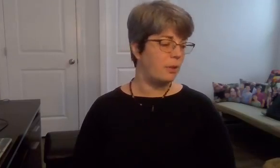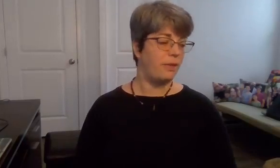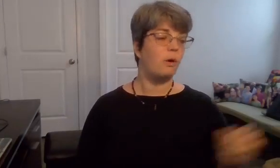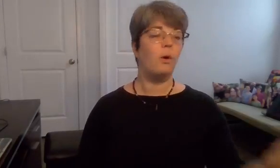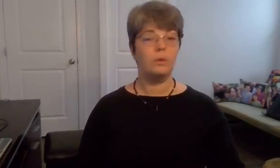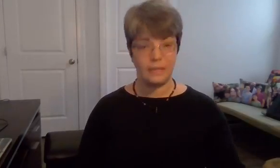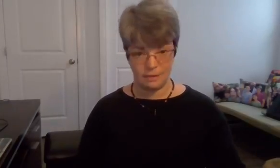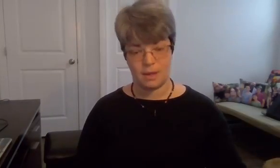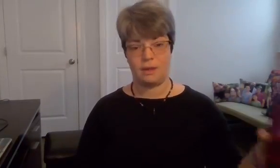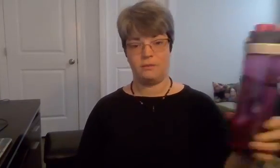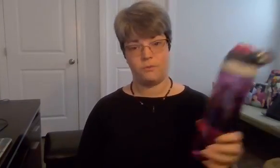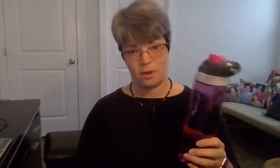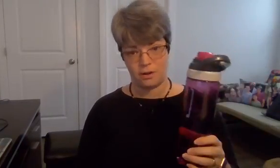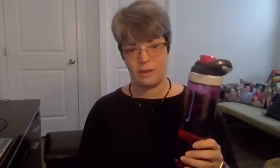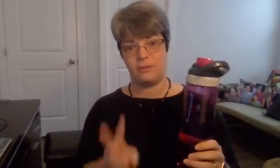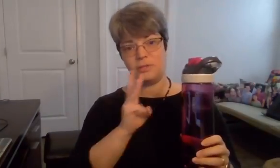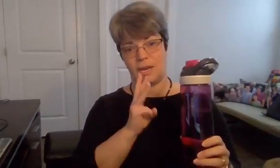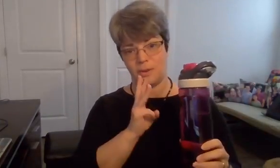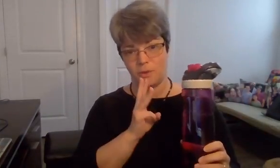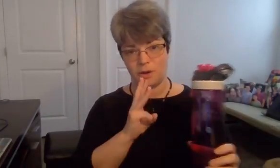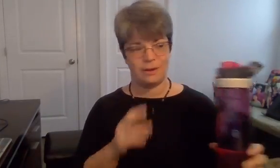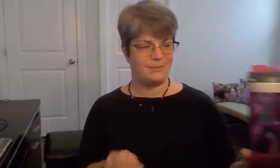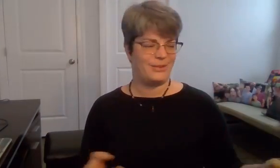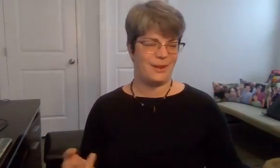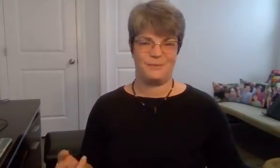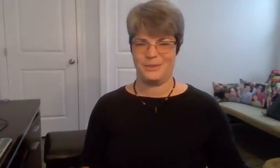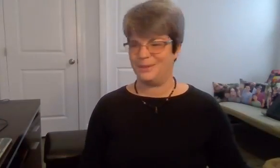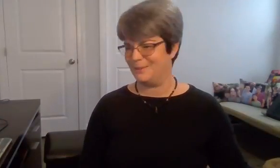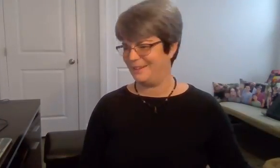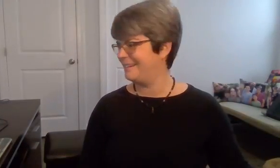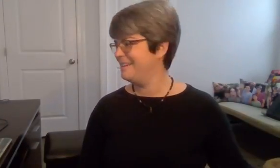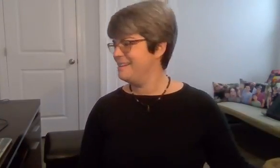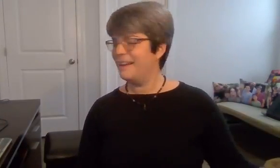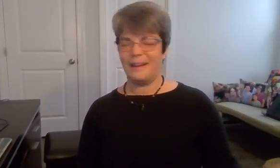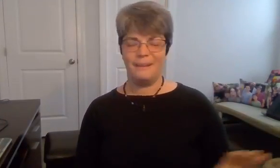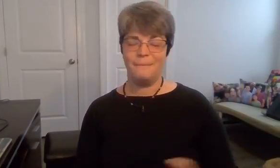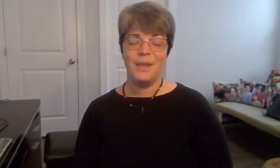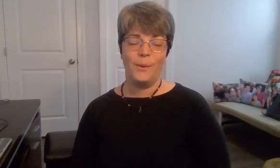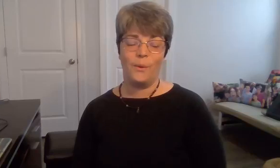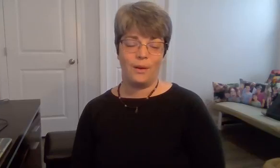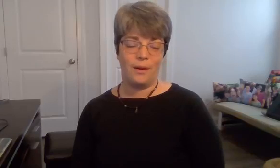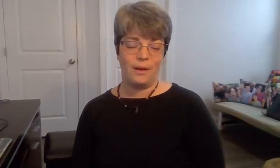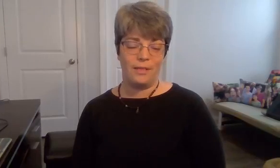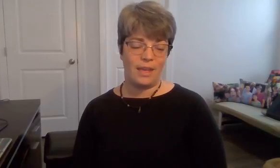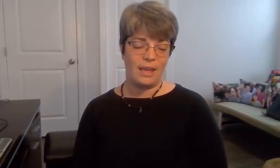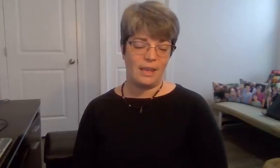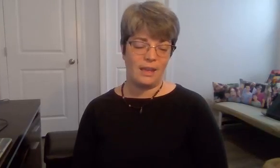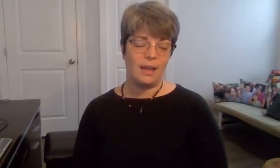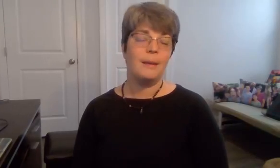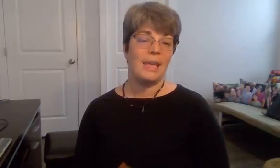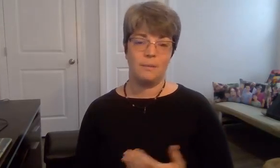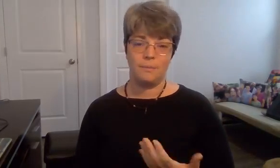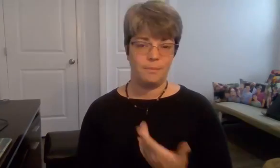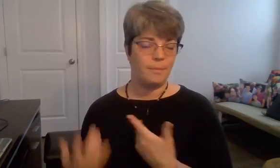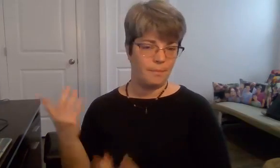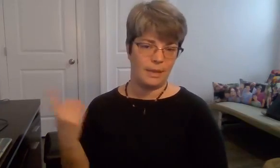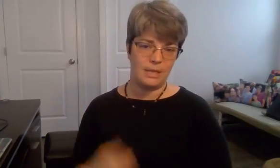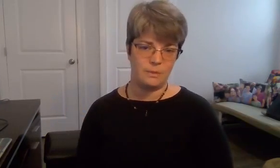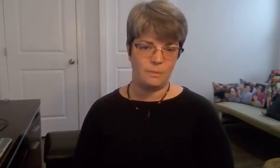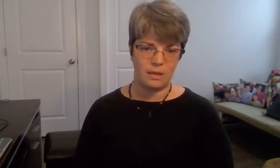they're holding the bottle of water and they're signing water. I'm just grabbing what's near me here. Or they, again, my kids would practice